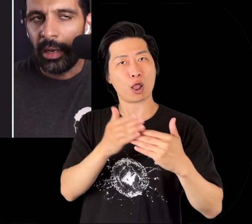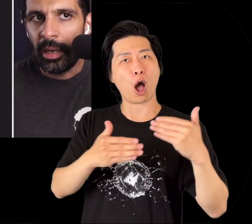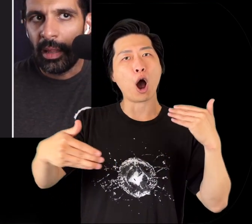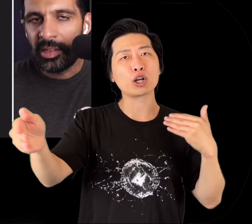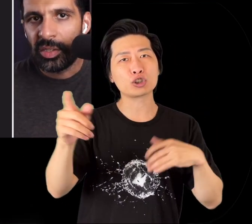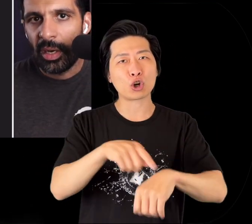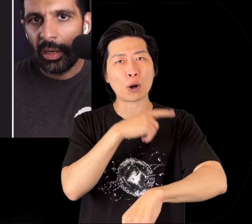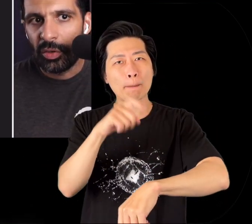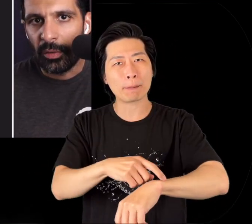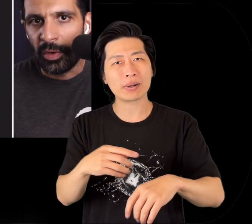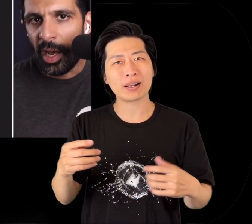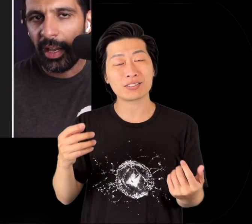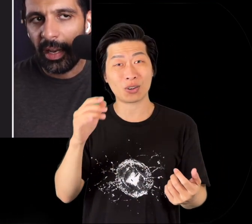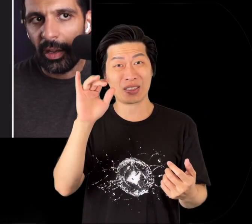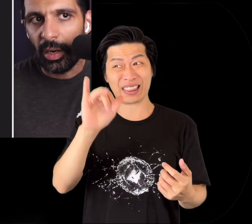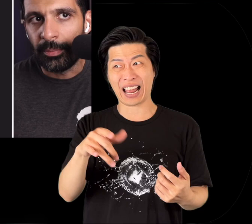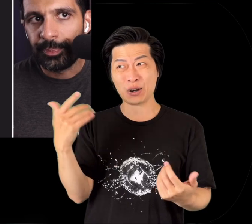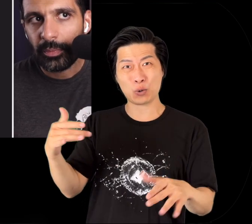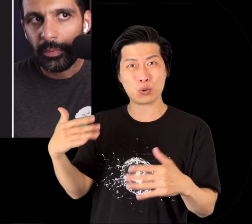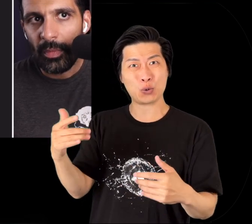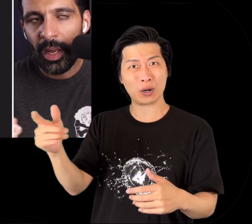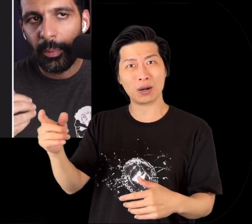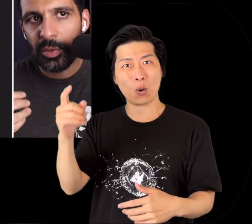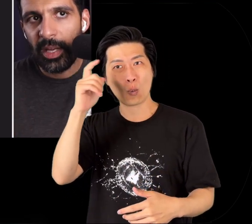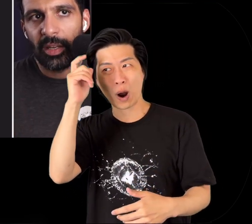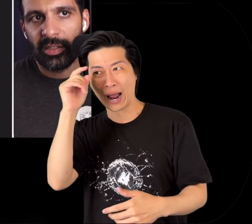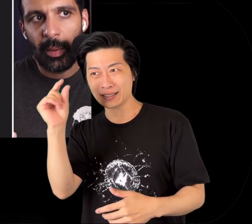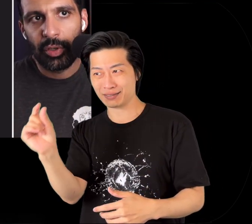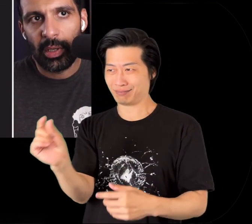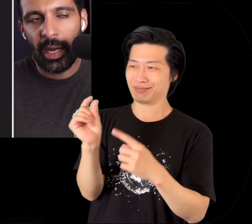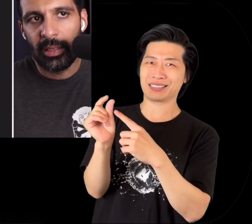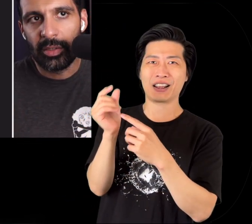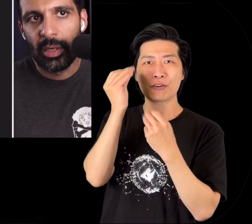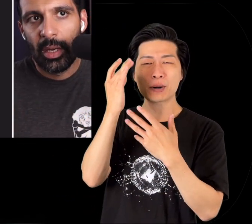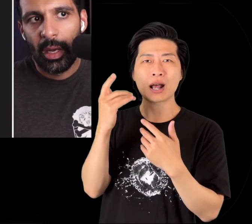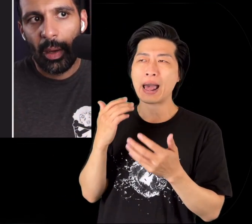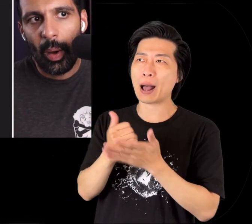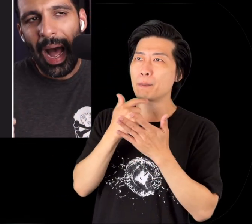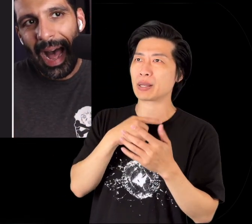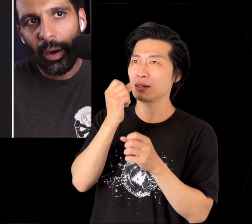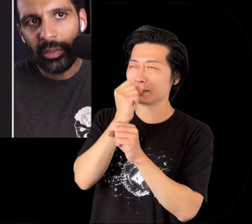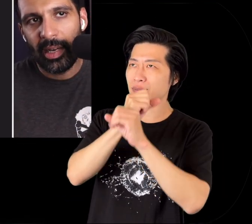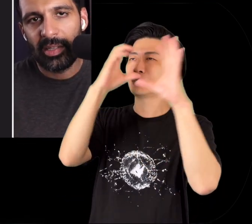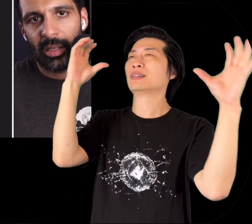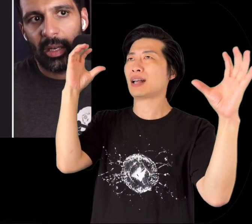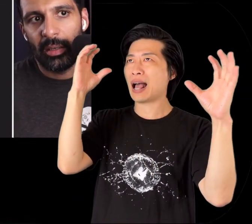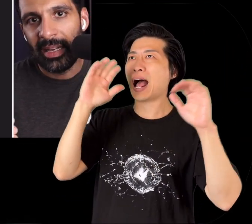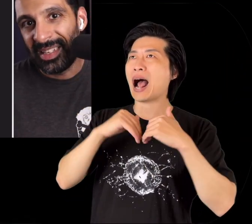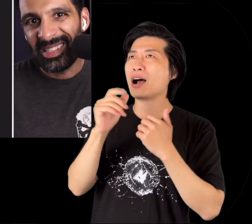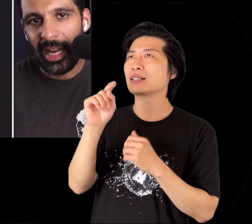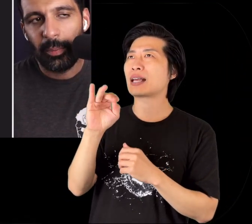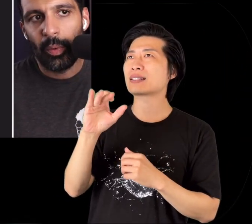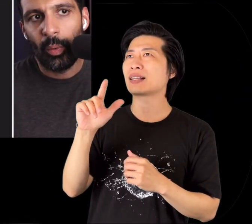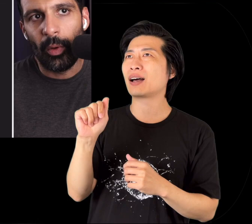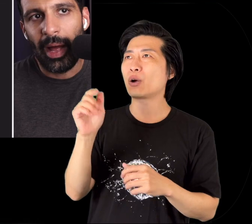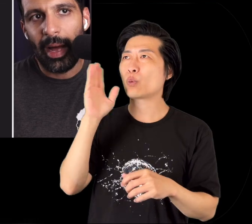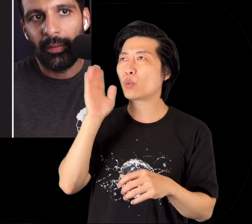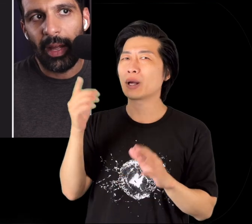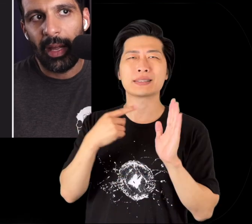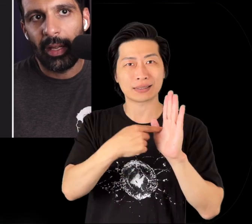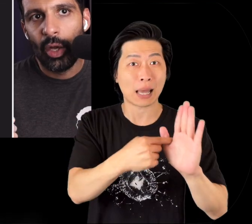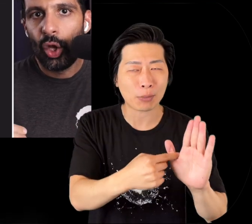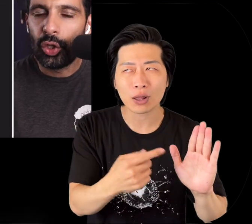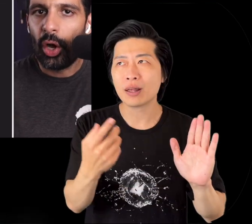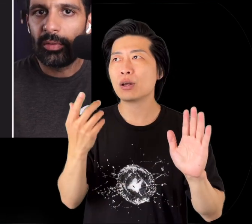And this sort of nugget here helps me conceptualize how Tesla, as an example, will